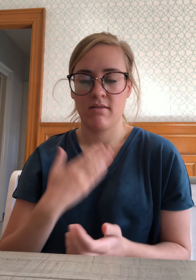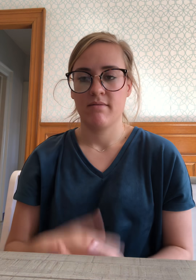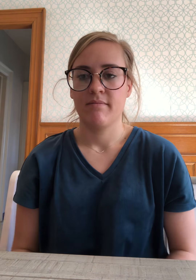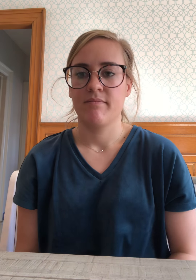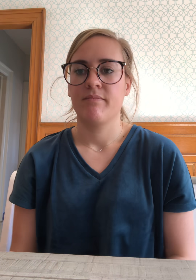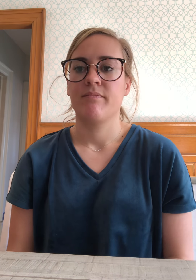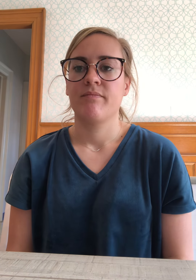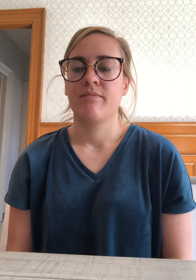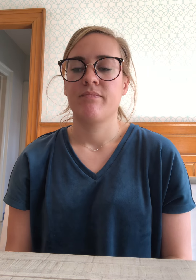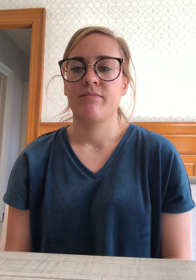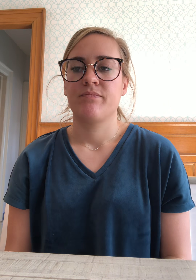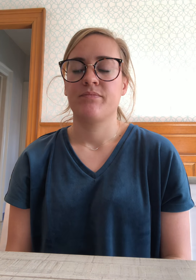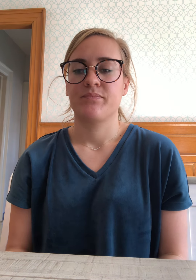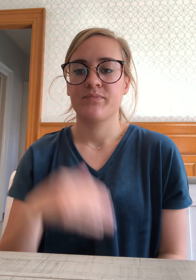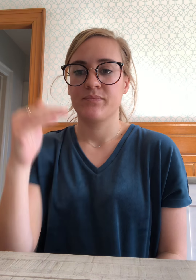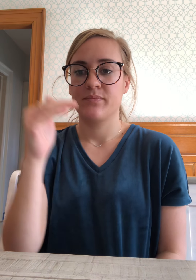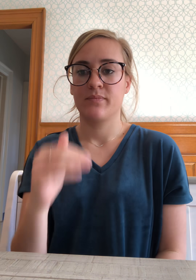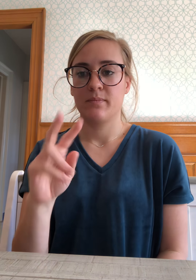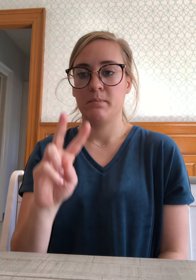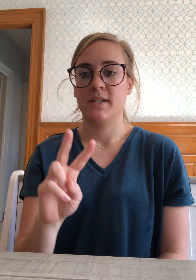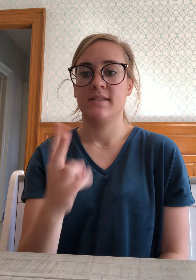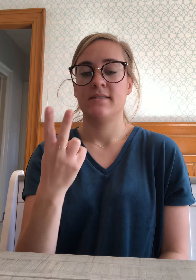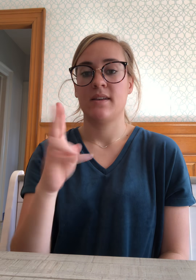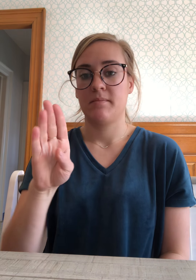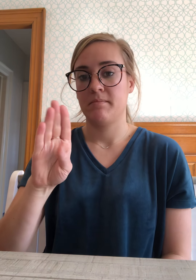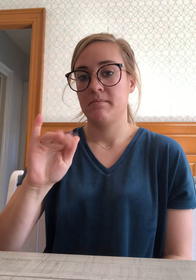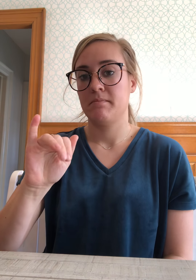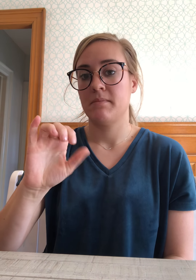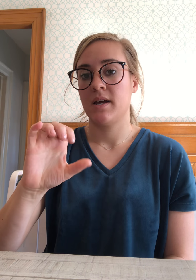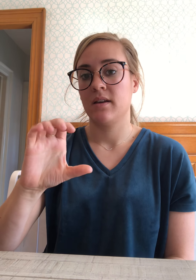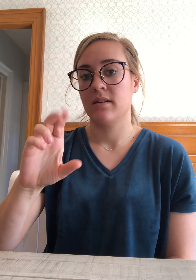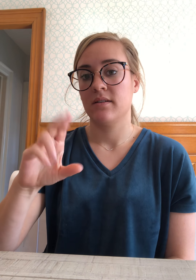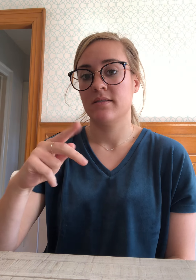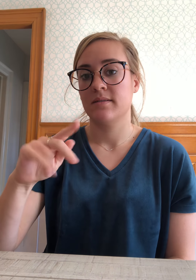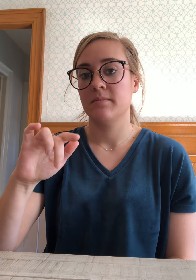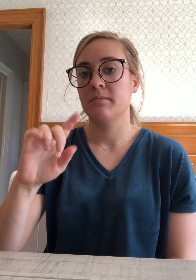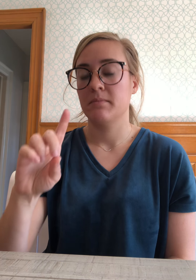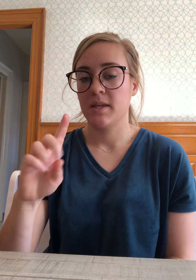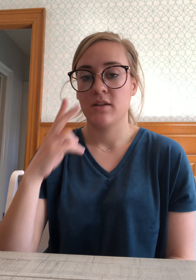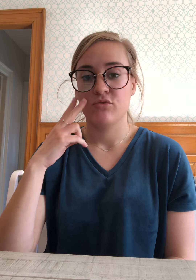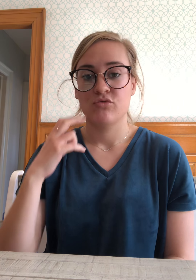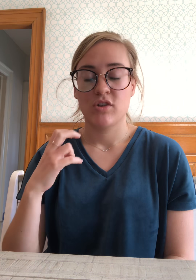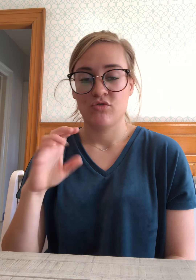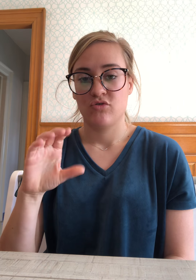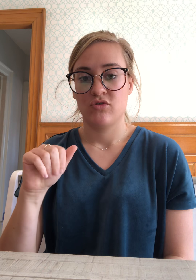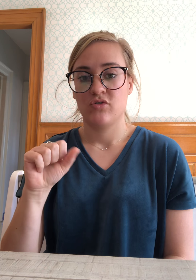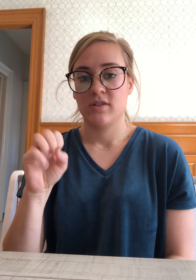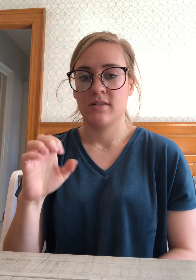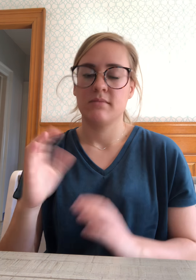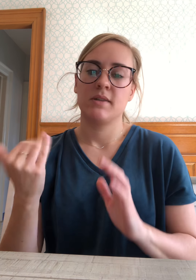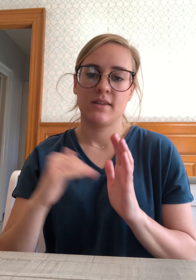In a second bicuspid extraction case, again, class 1, type 1,